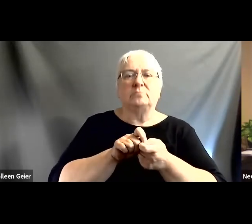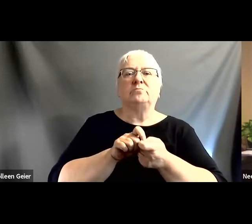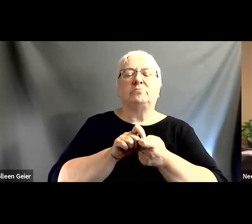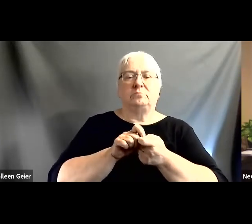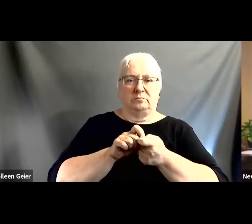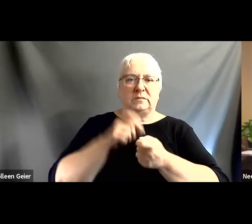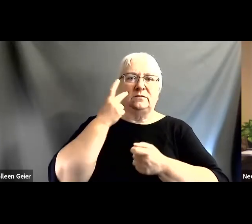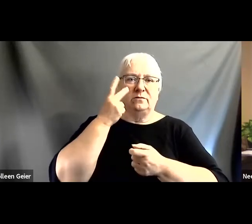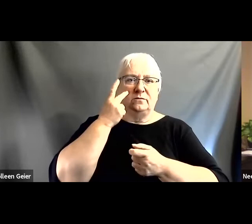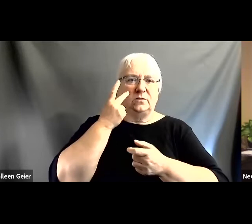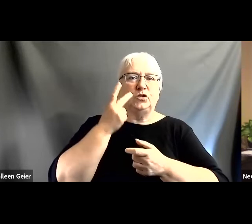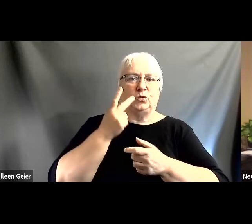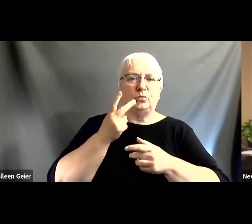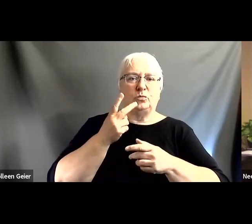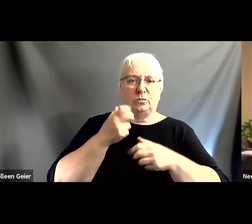impaired. And